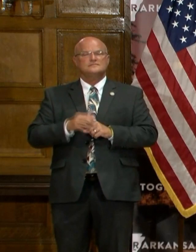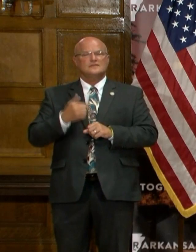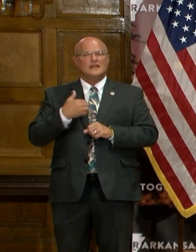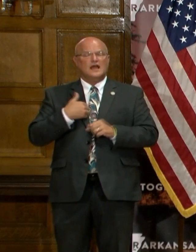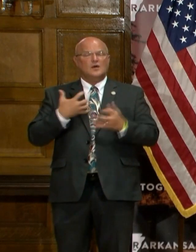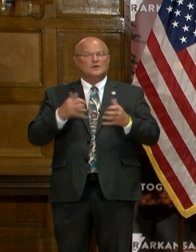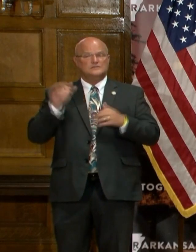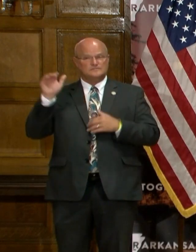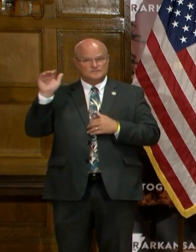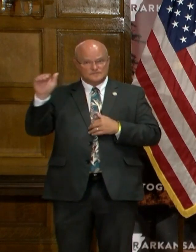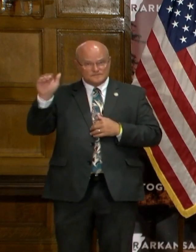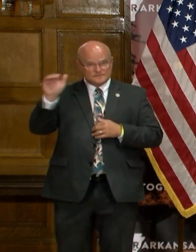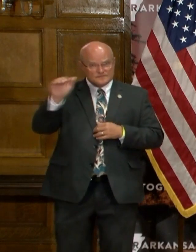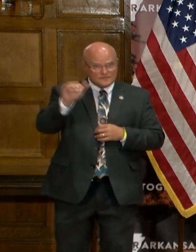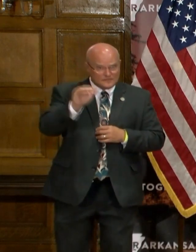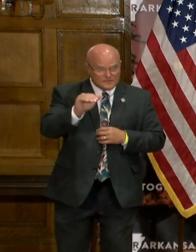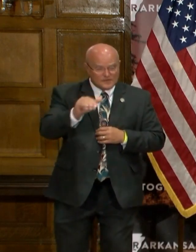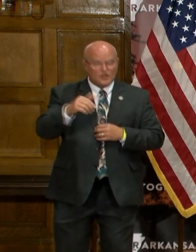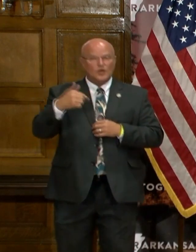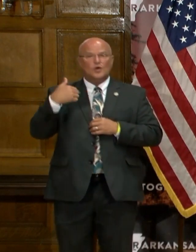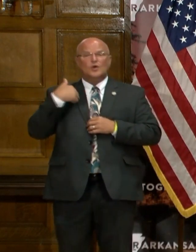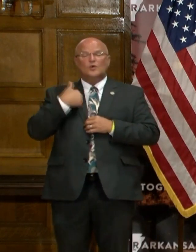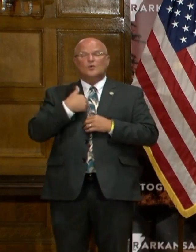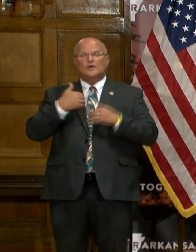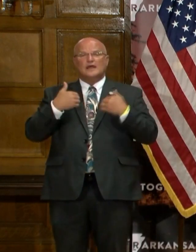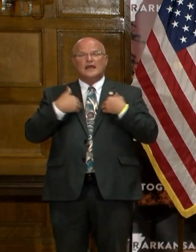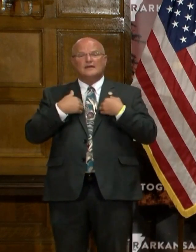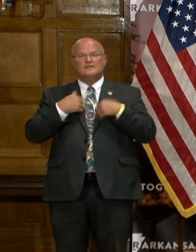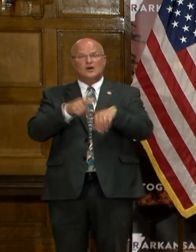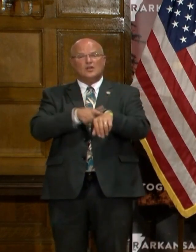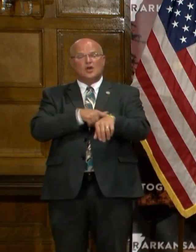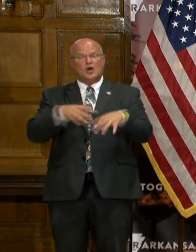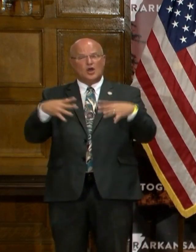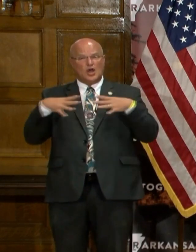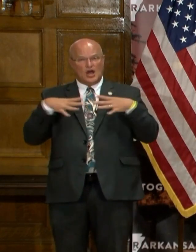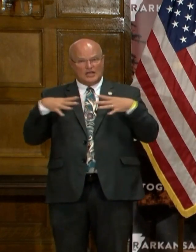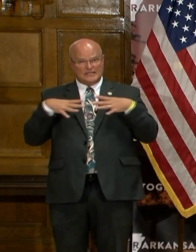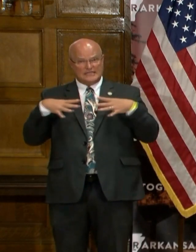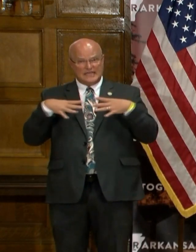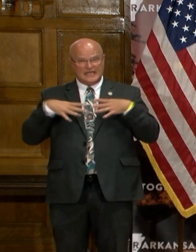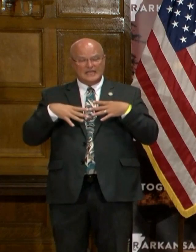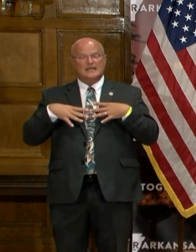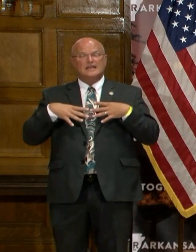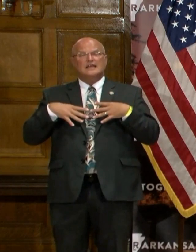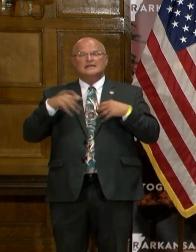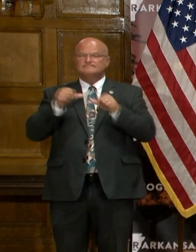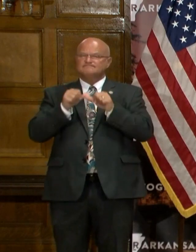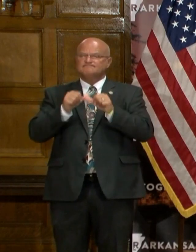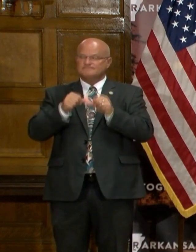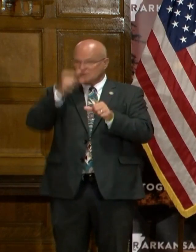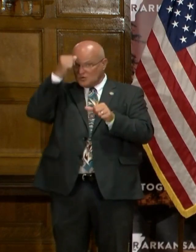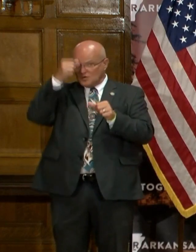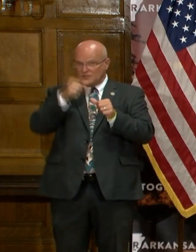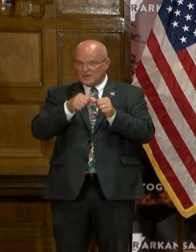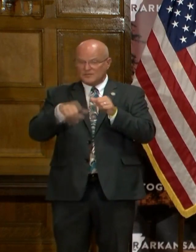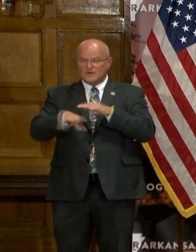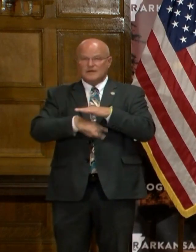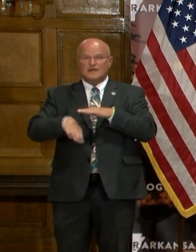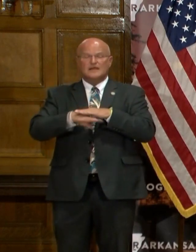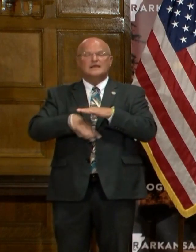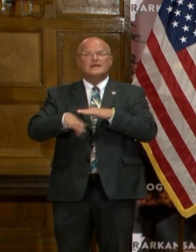to remind everyone that we are in for a long haul, as they say. We need to continue to remember the